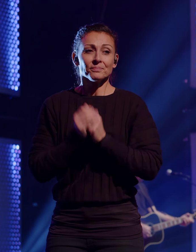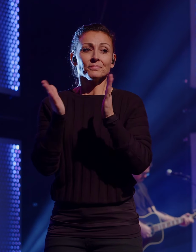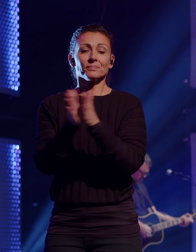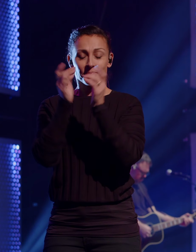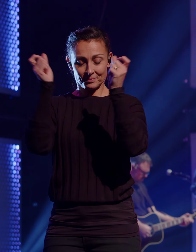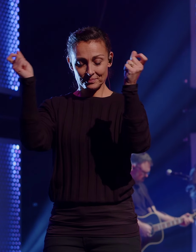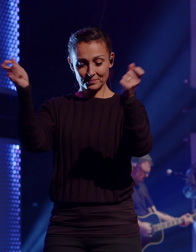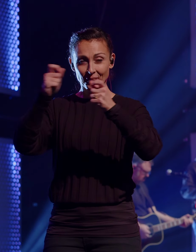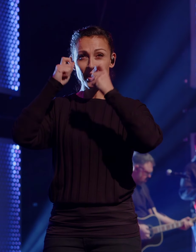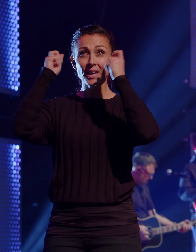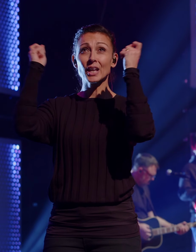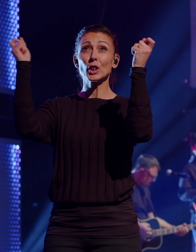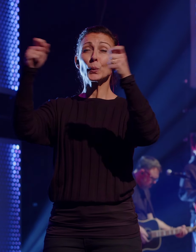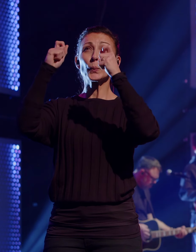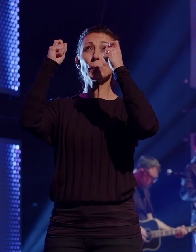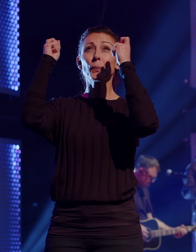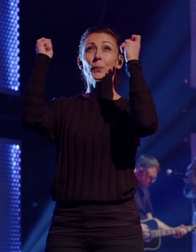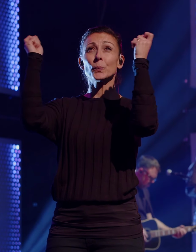hallelujah, sing